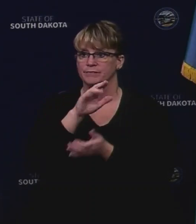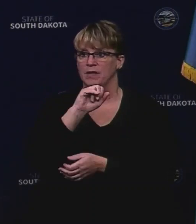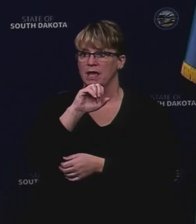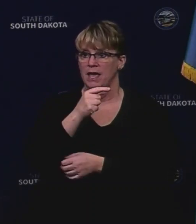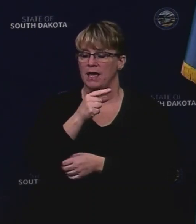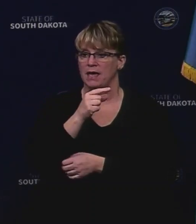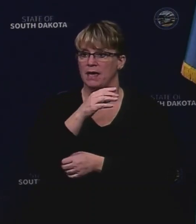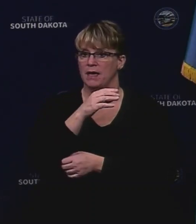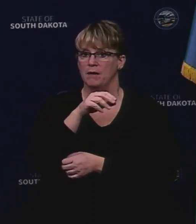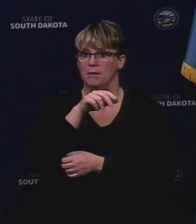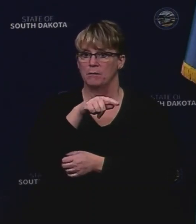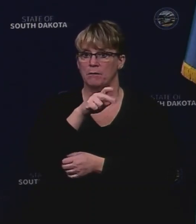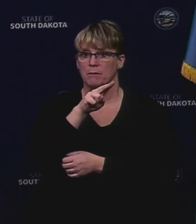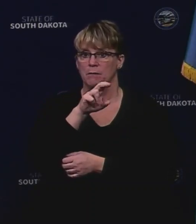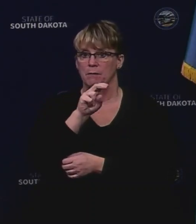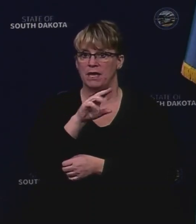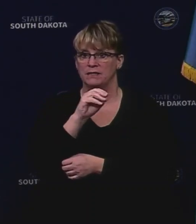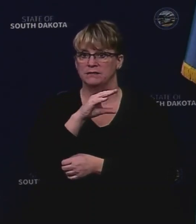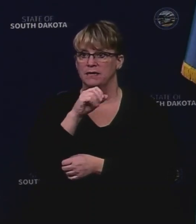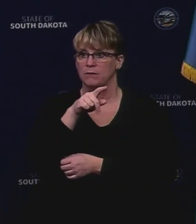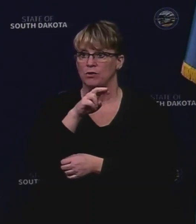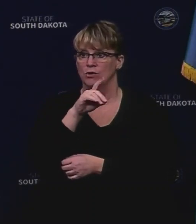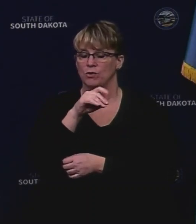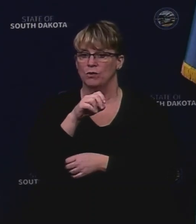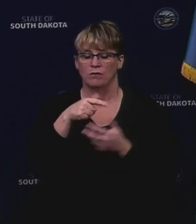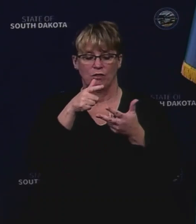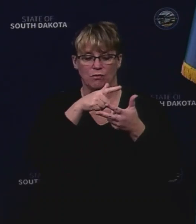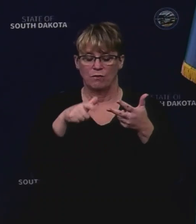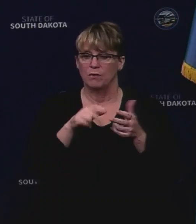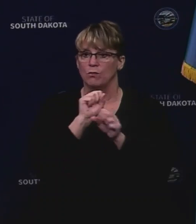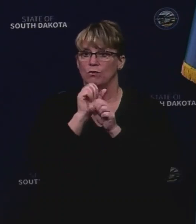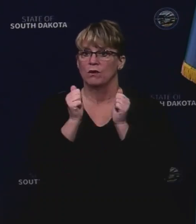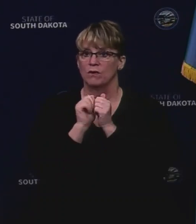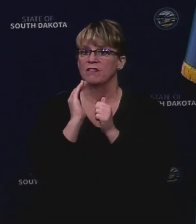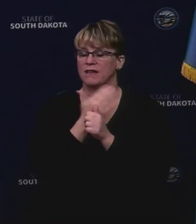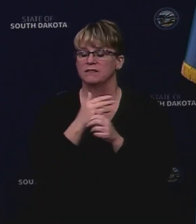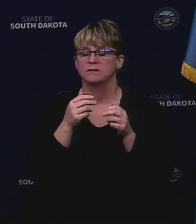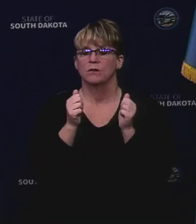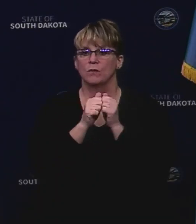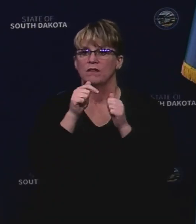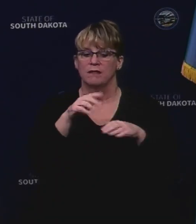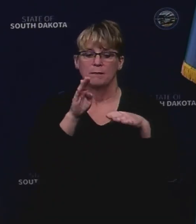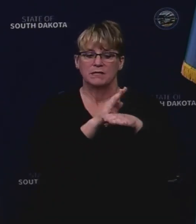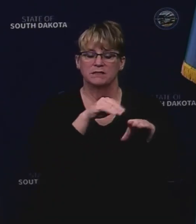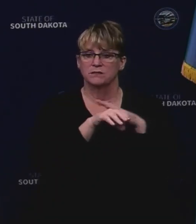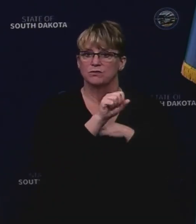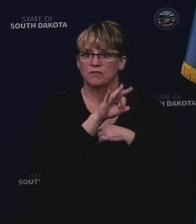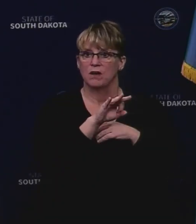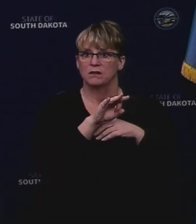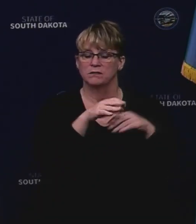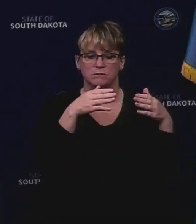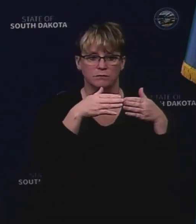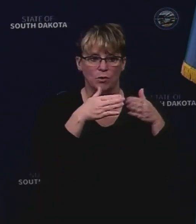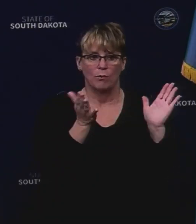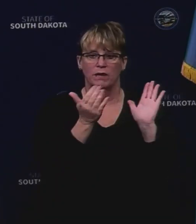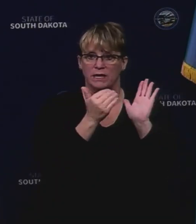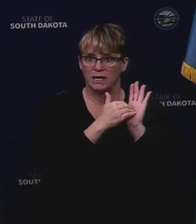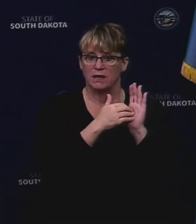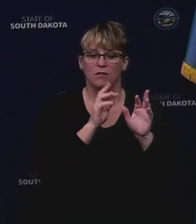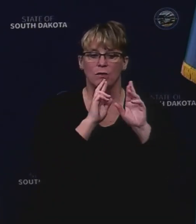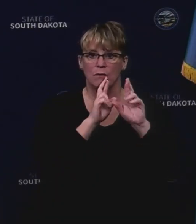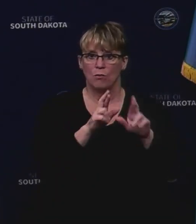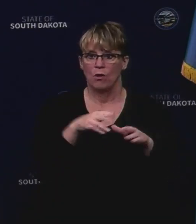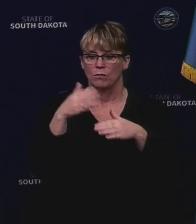CDC, that they have been absolutely fantastic partners in helping us get the Smithfield operation back up and running. The report